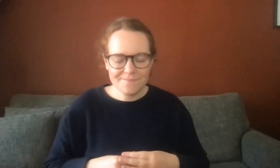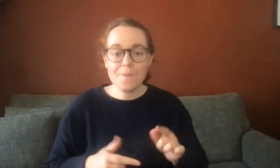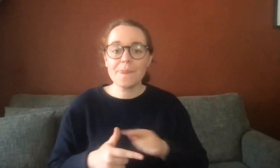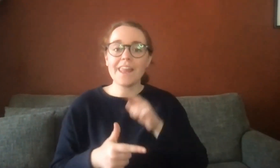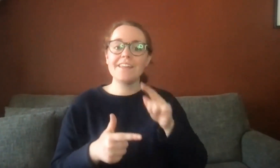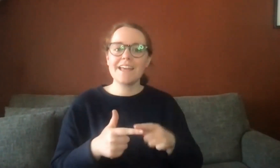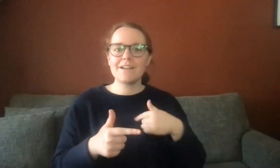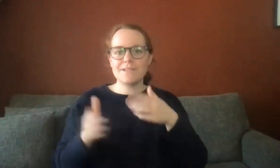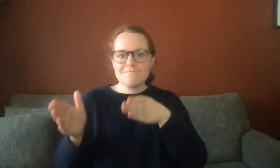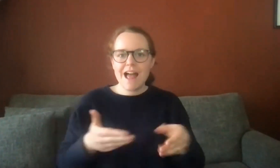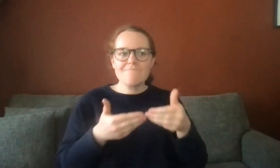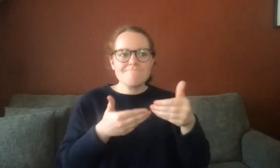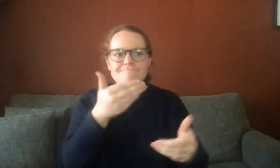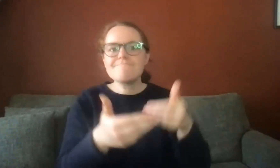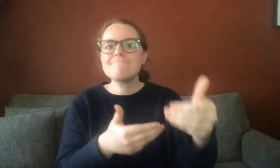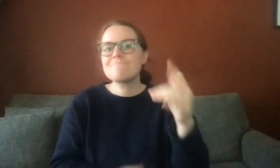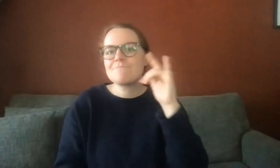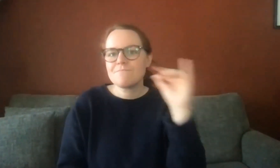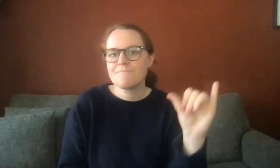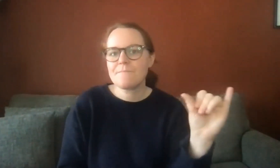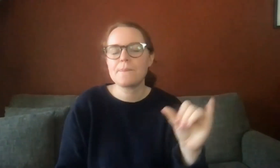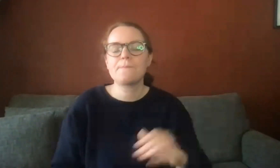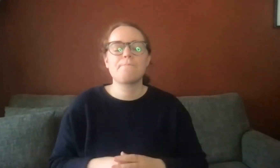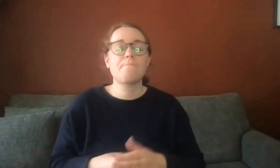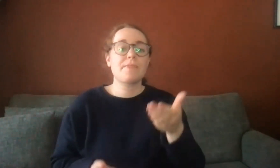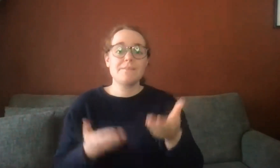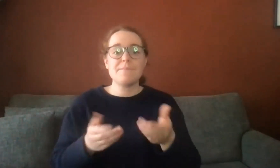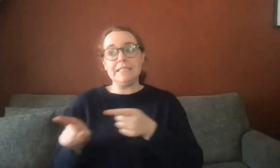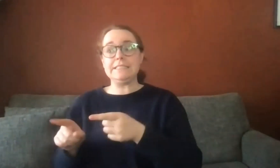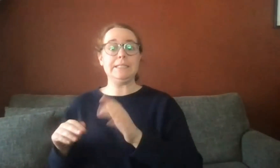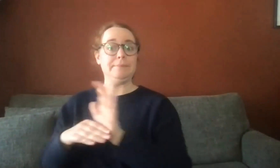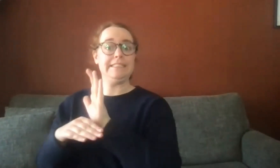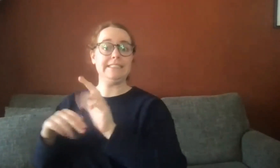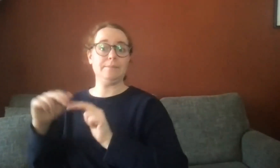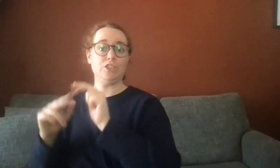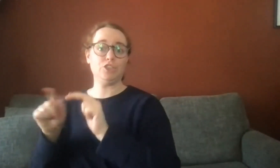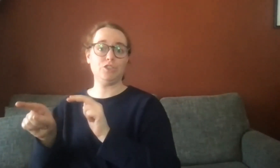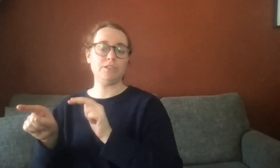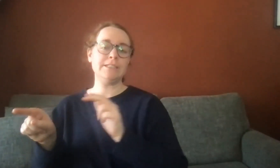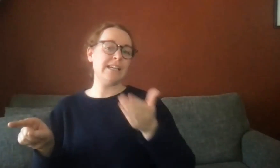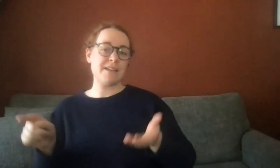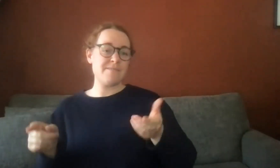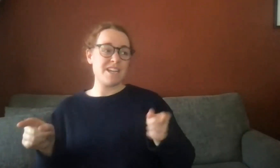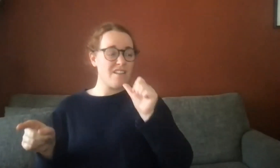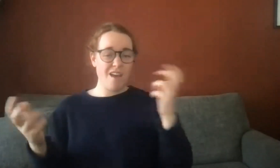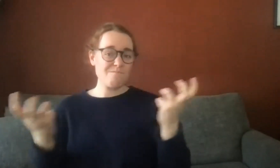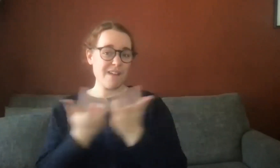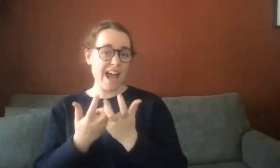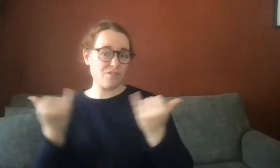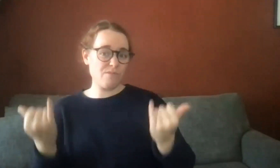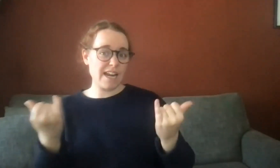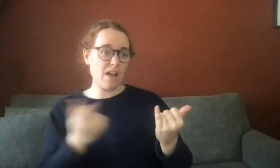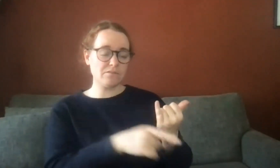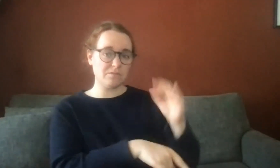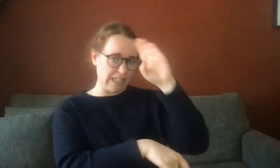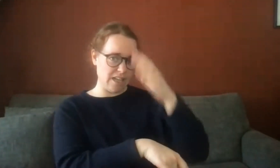next steps and the right fit for services. So even if Business Builder, let's say for your son, might not be the right fit right now because he might be